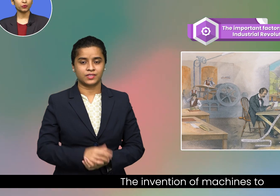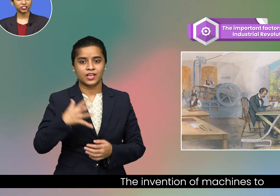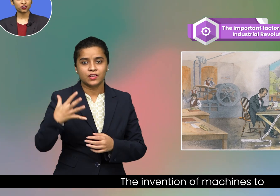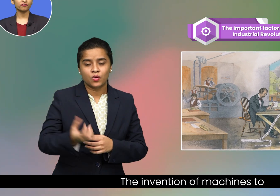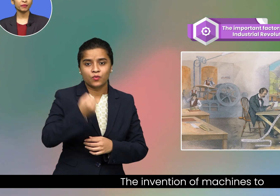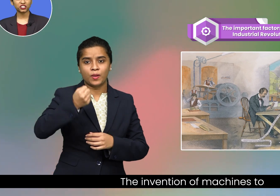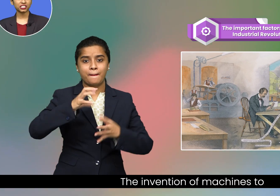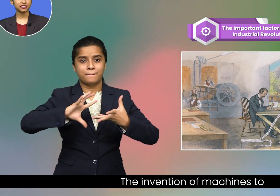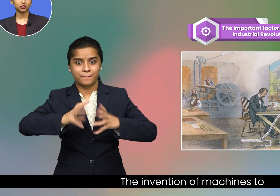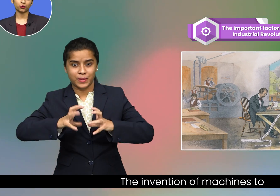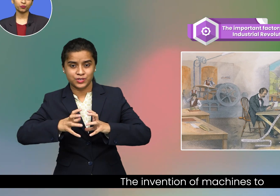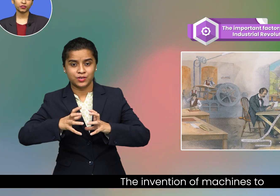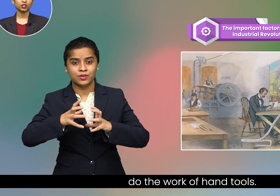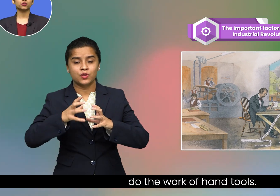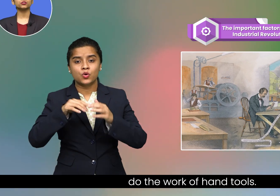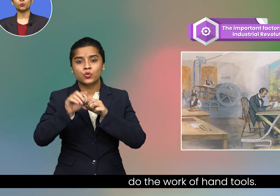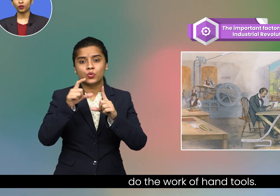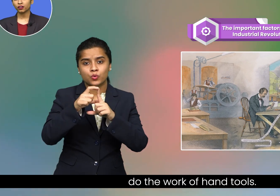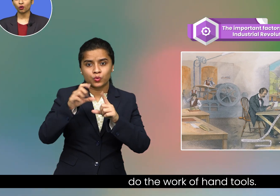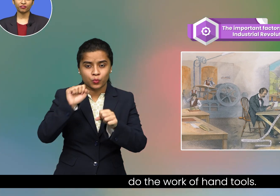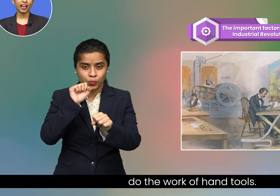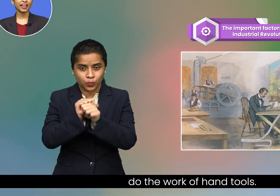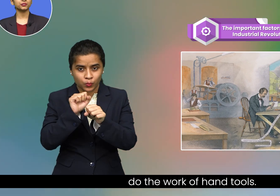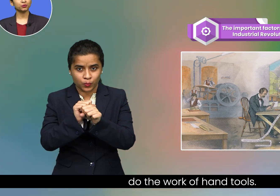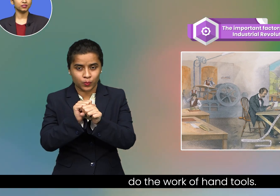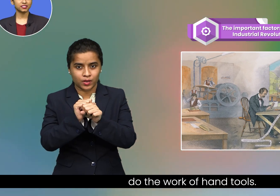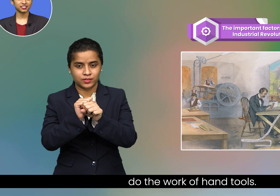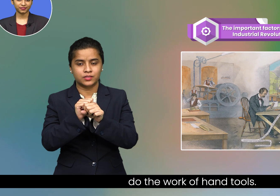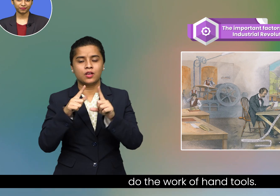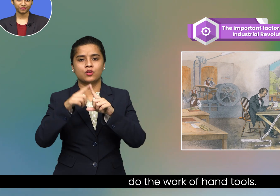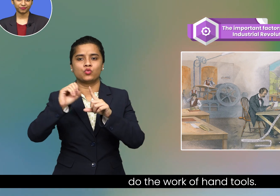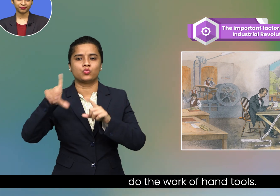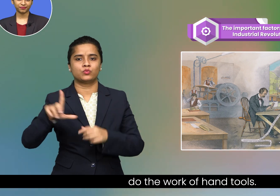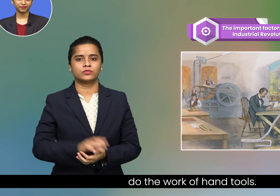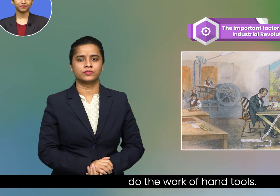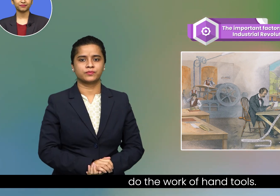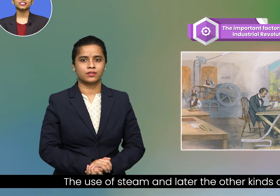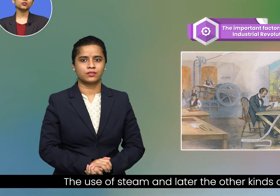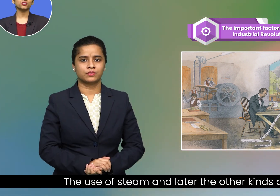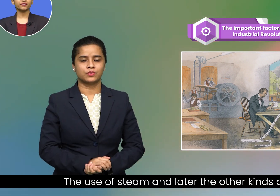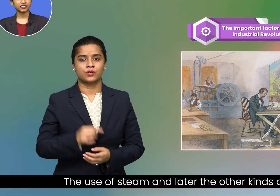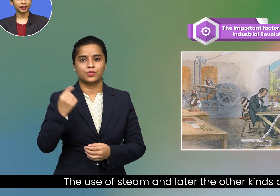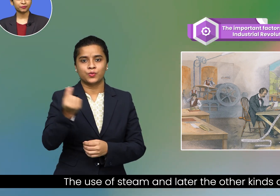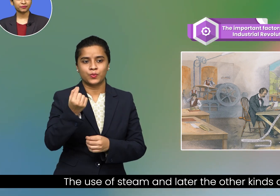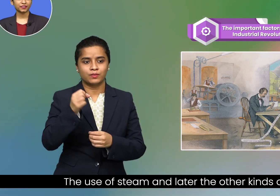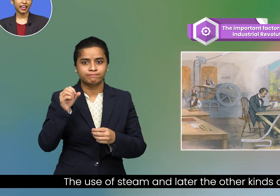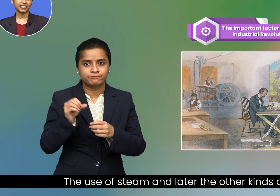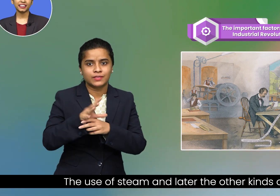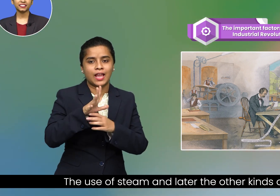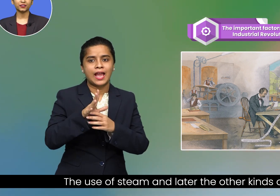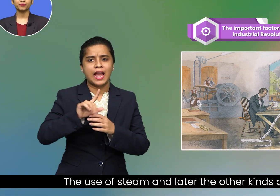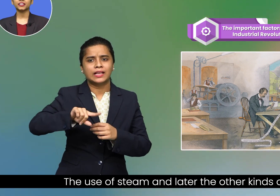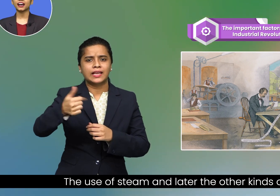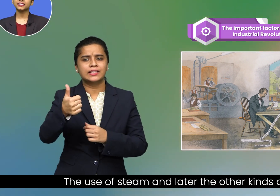The invention of machines to do the work of hand tools. The use of steam